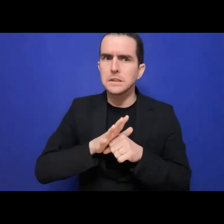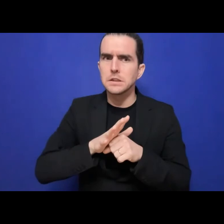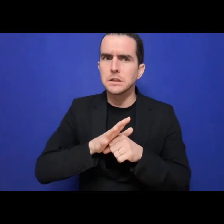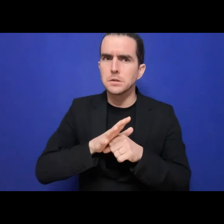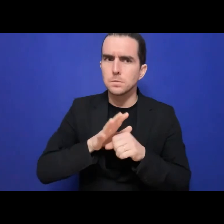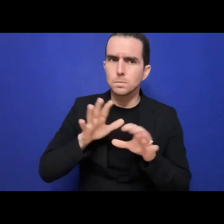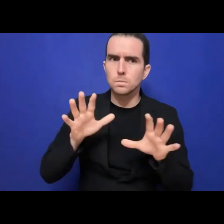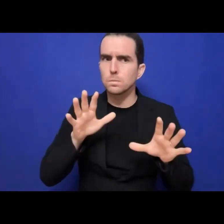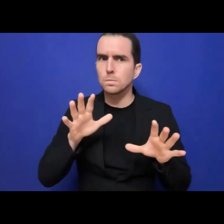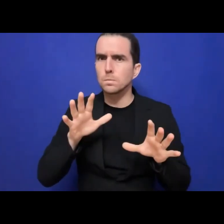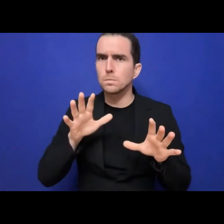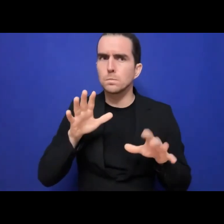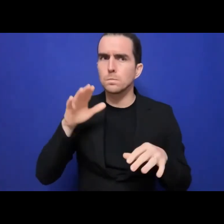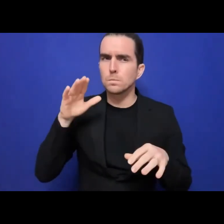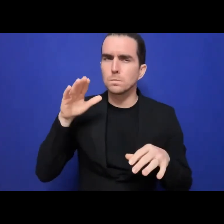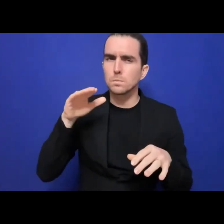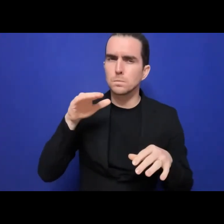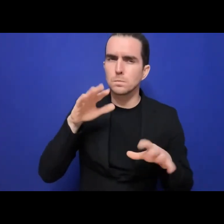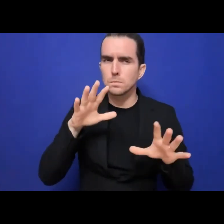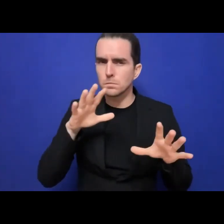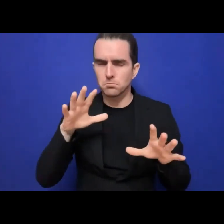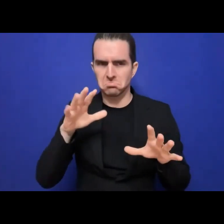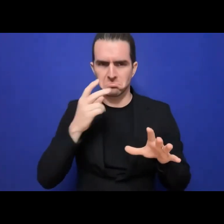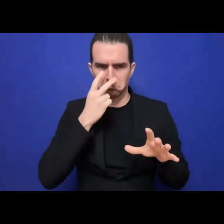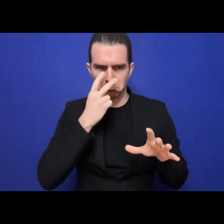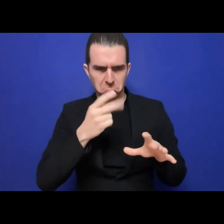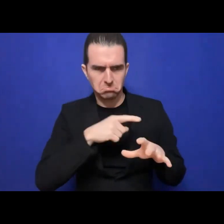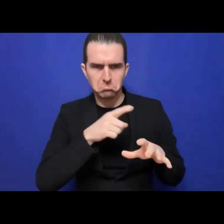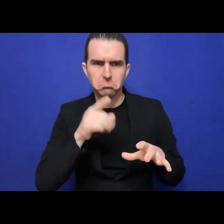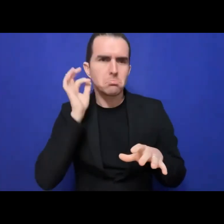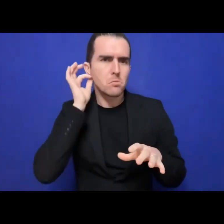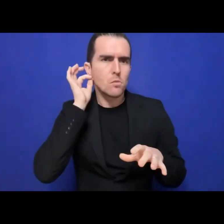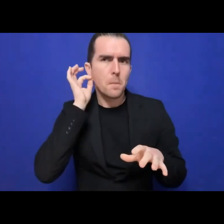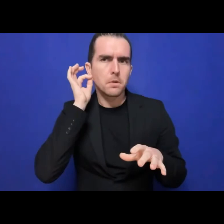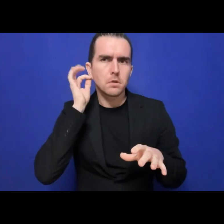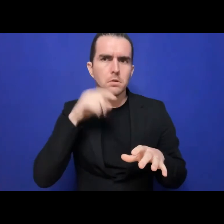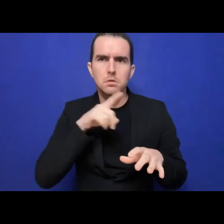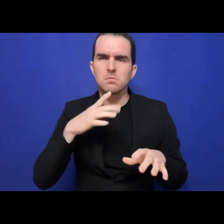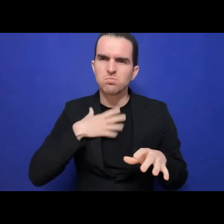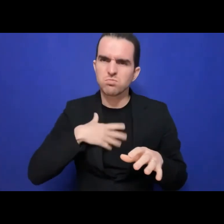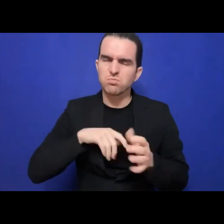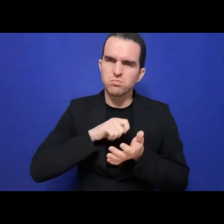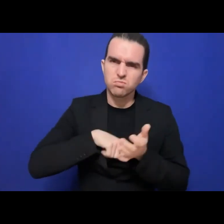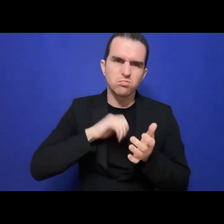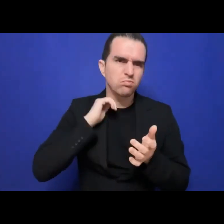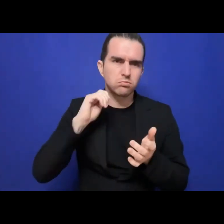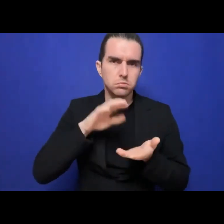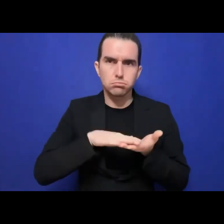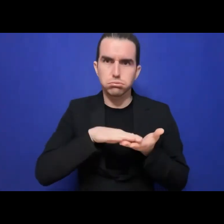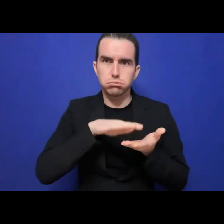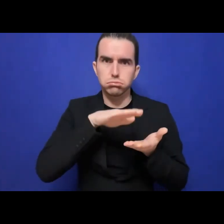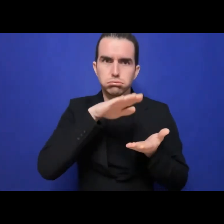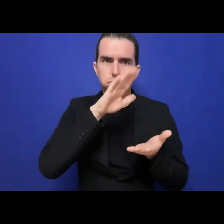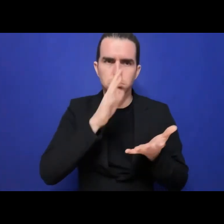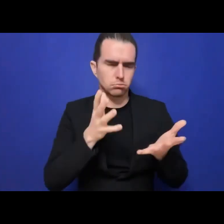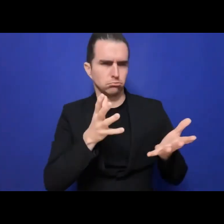so this is actually another challenge, I think, new challenge that we're facing. This was, as I said in